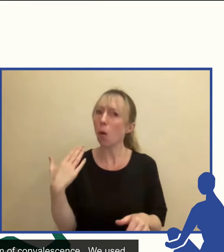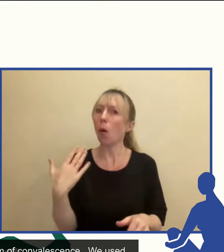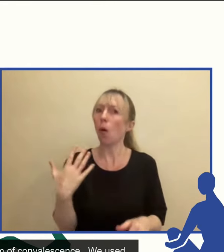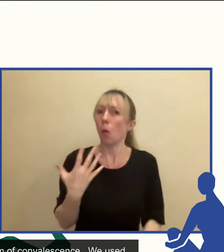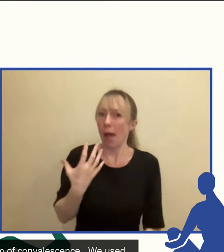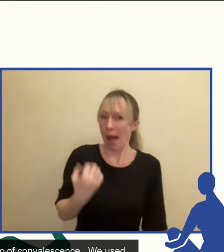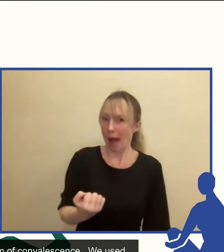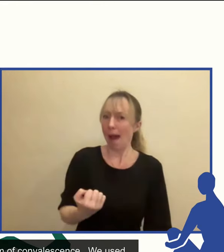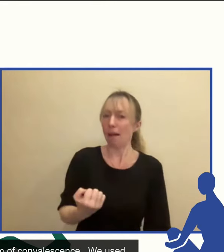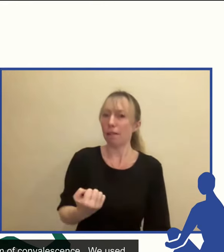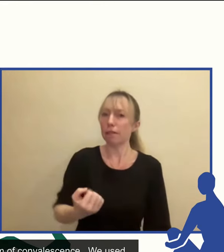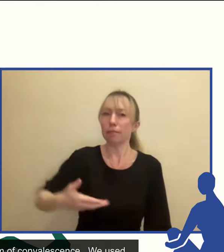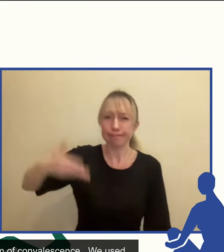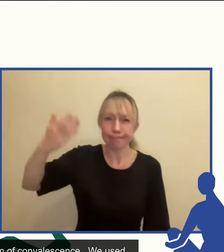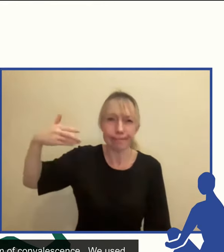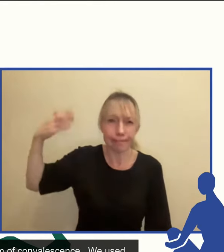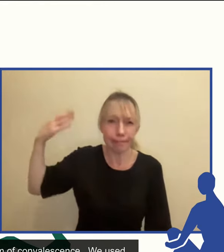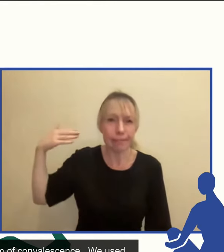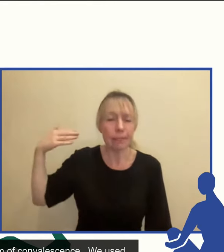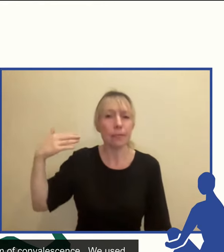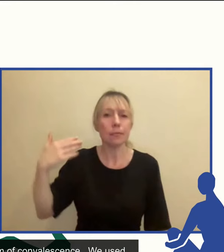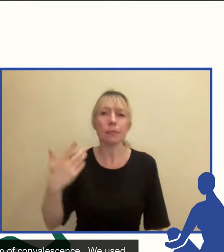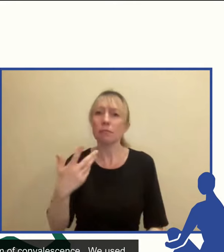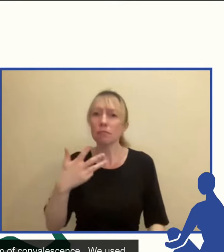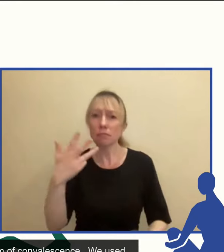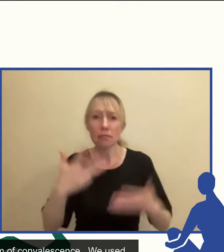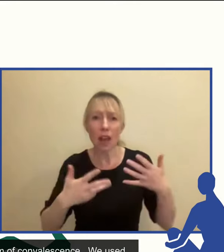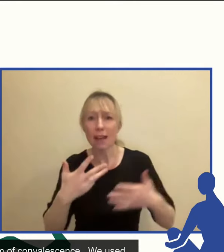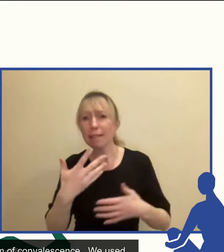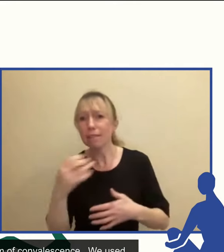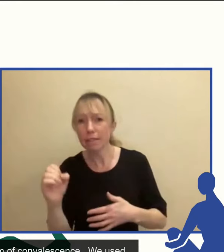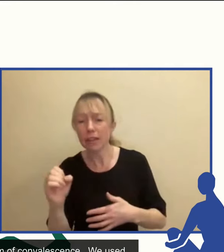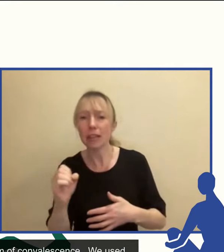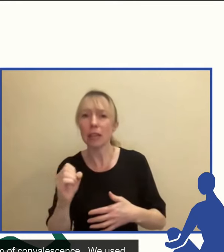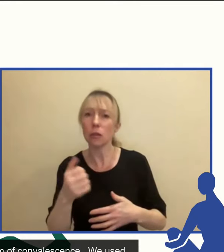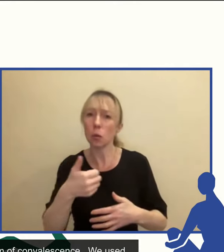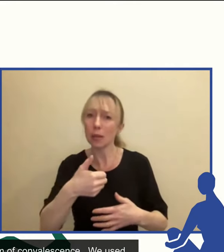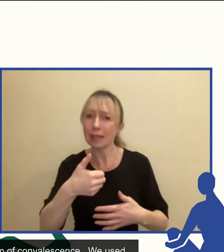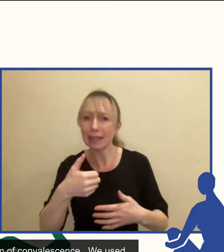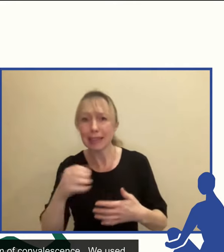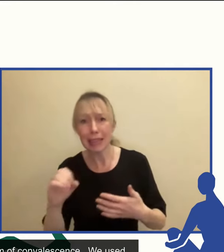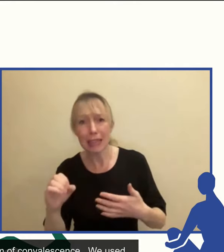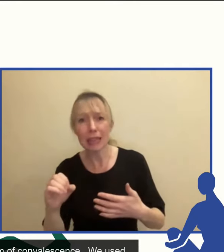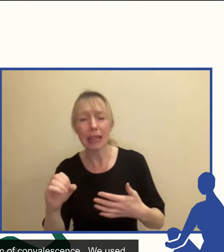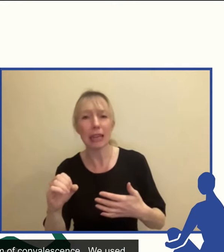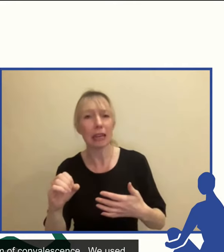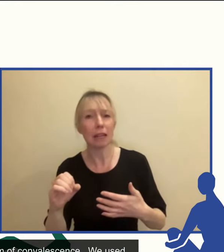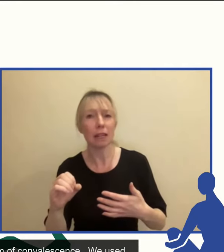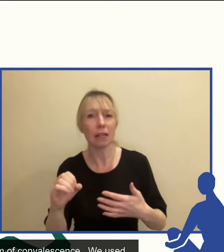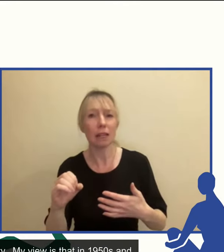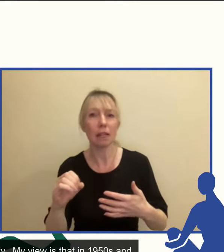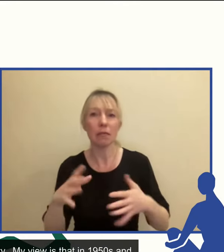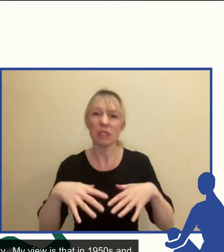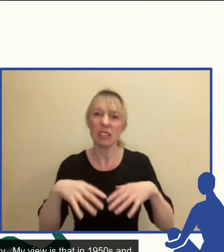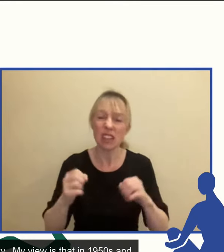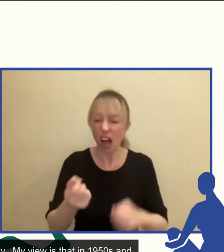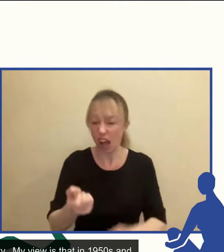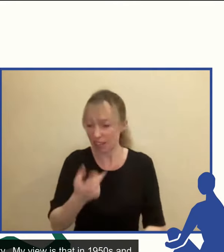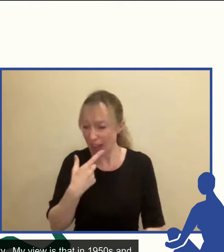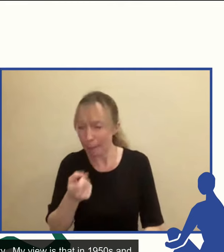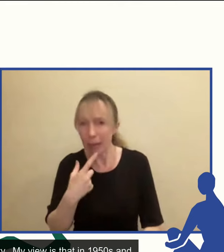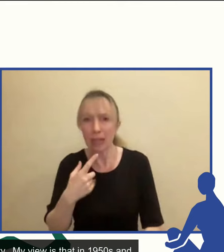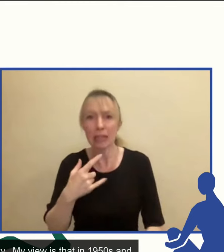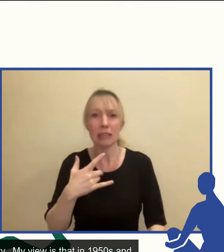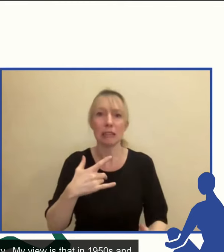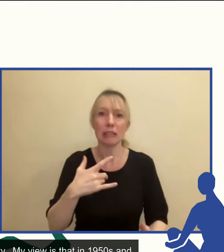community. My view is that in the 1950s and 1960s, I think with the advent of steroids, of